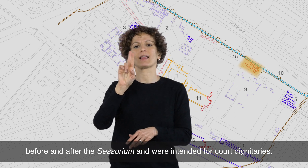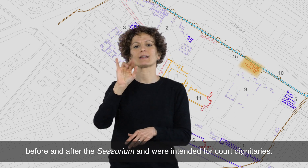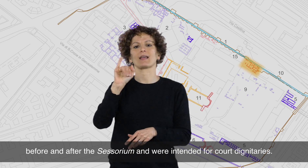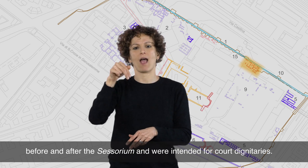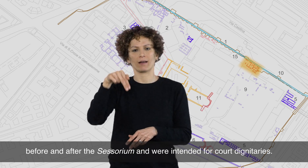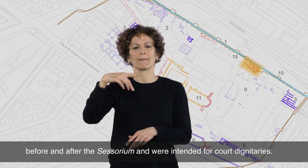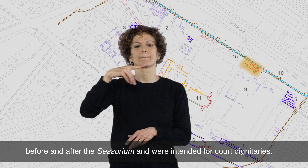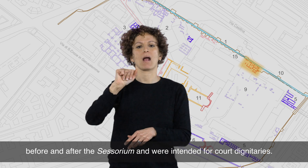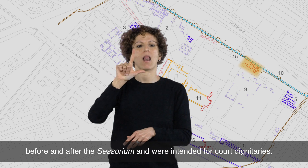court dignitaries.